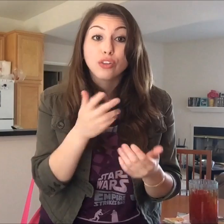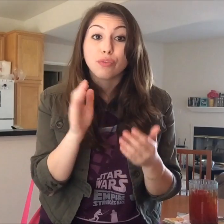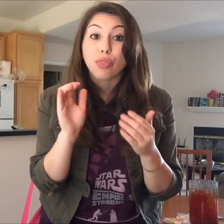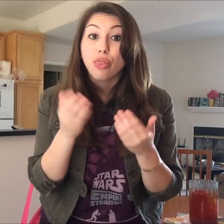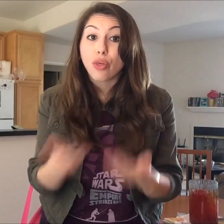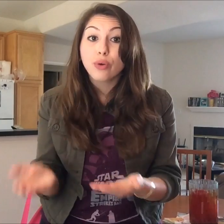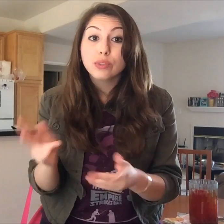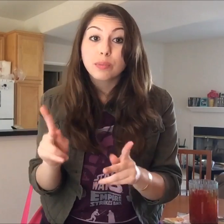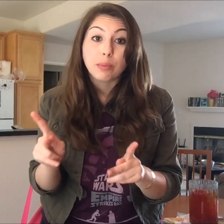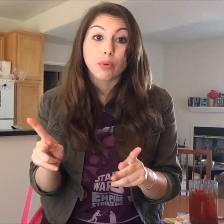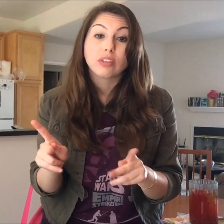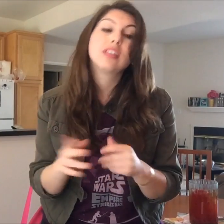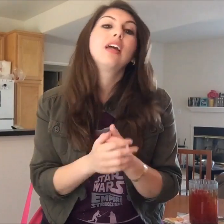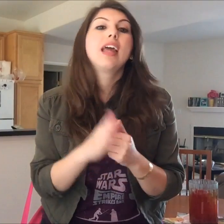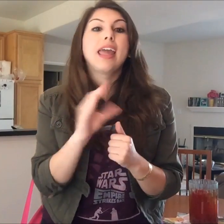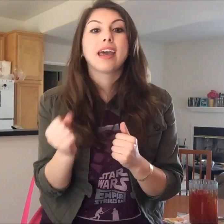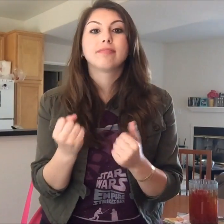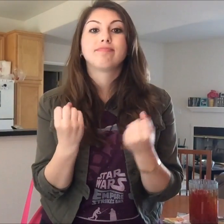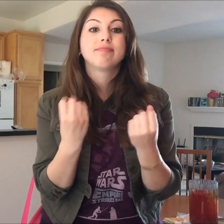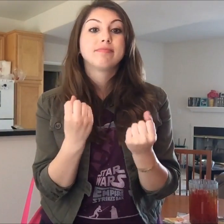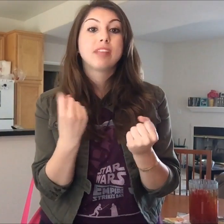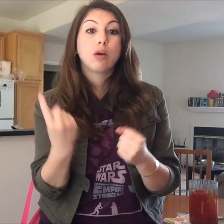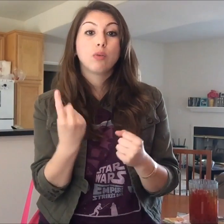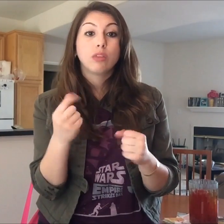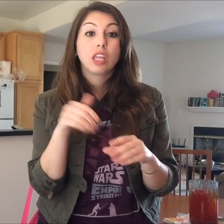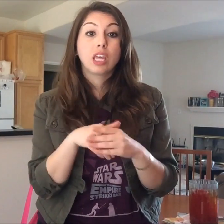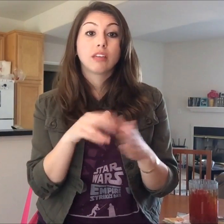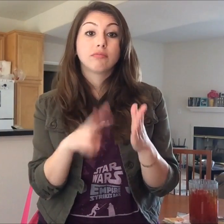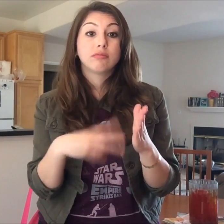of those people and